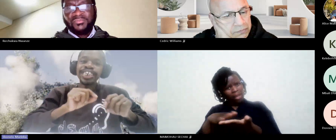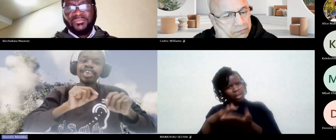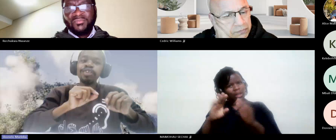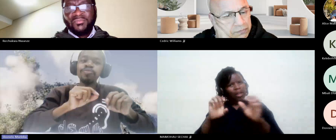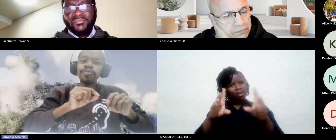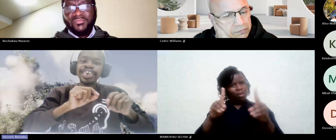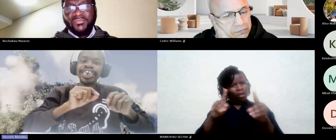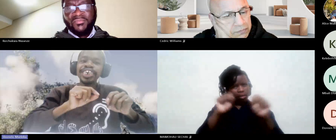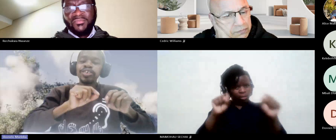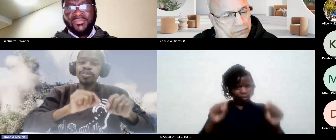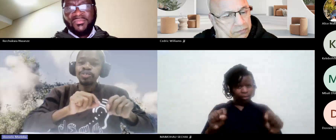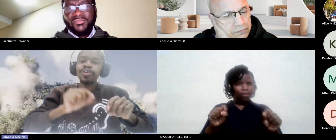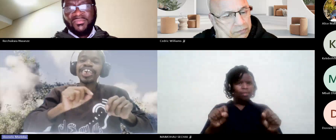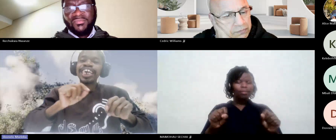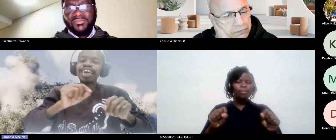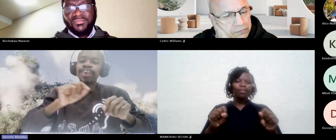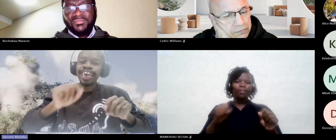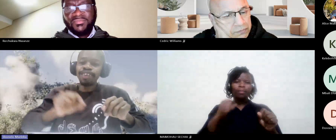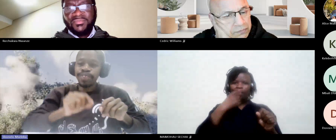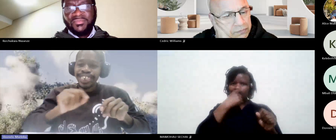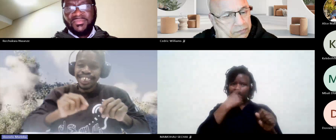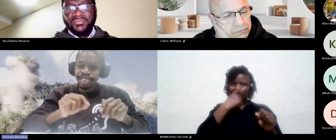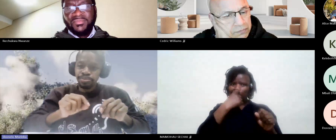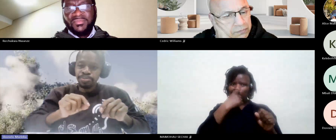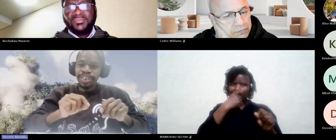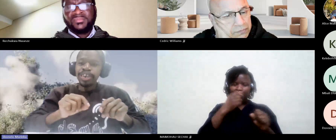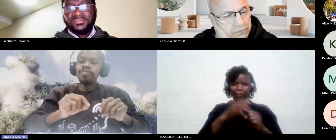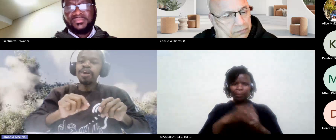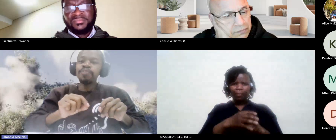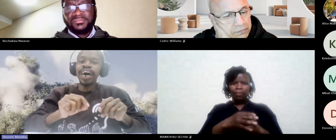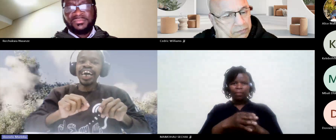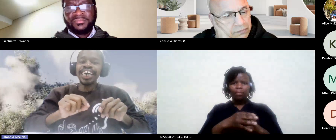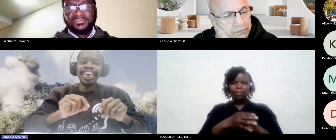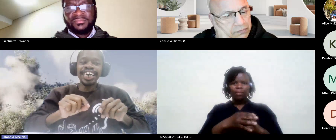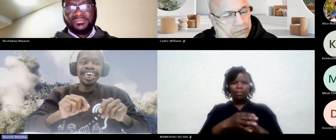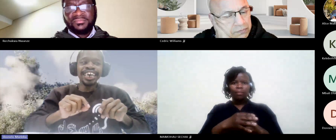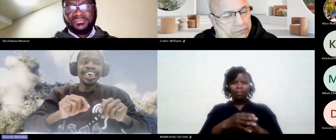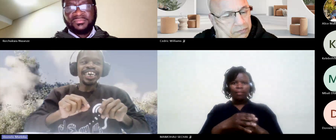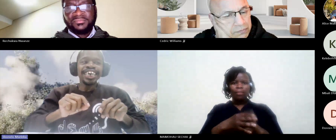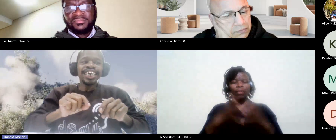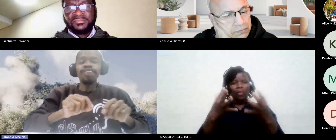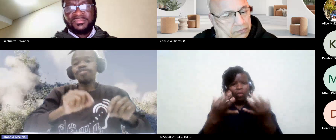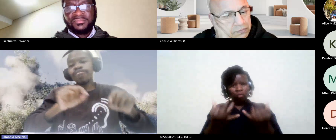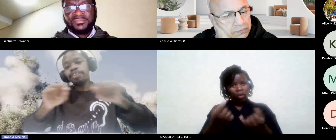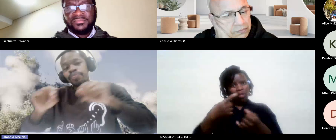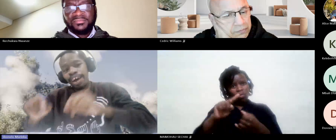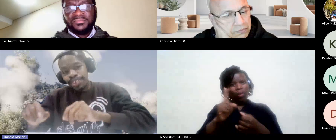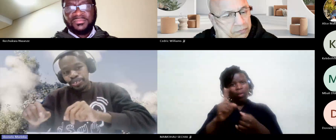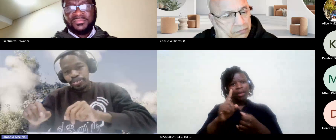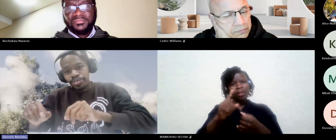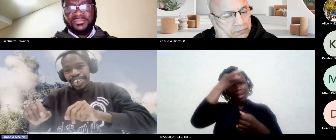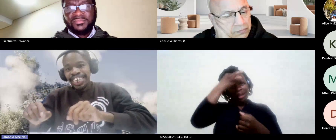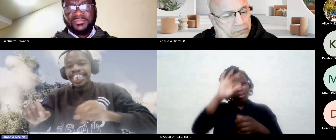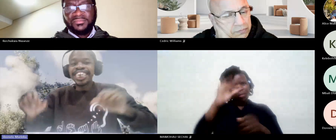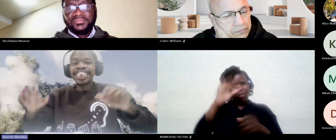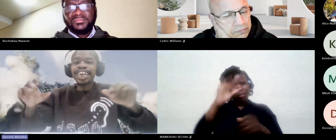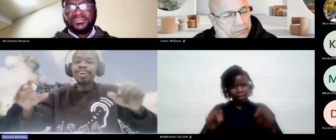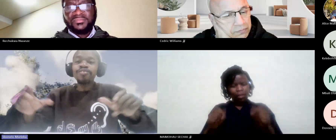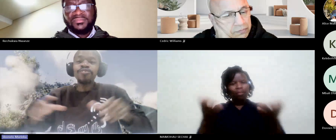place mostly in public schools because they're run by the government system. Whereby if you find in private